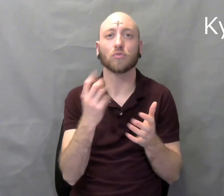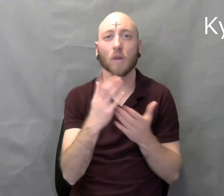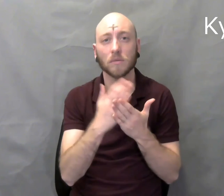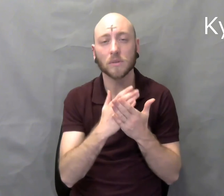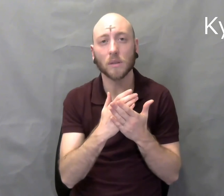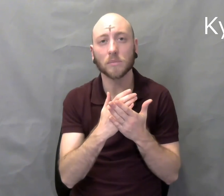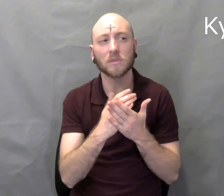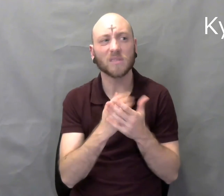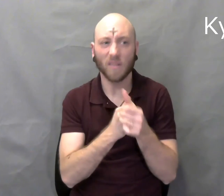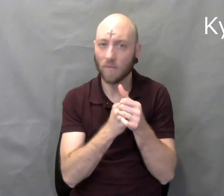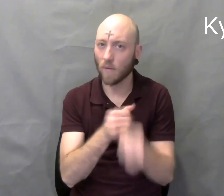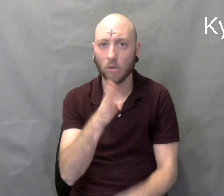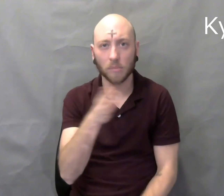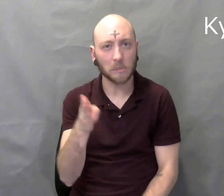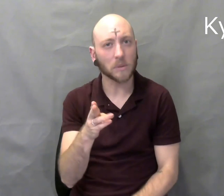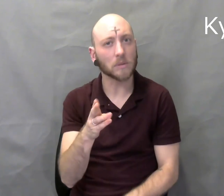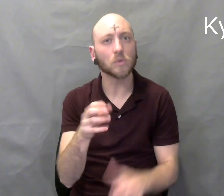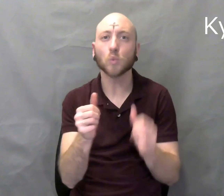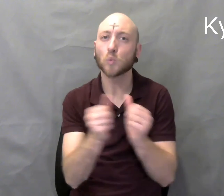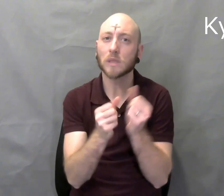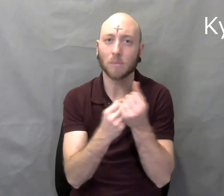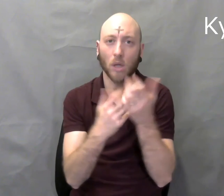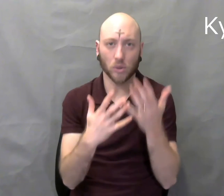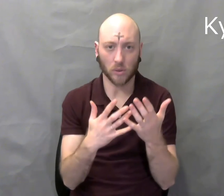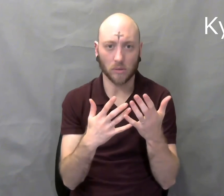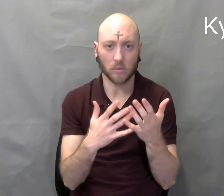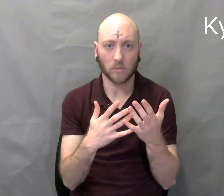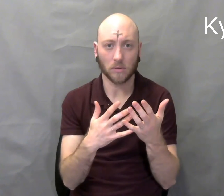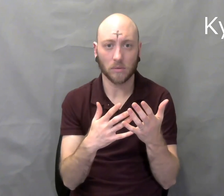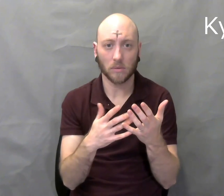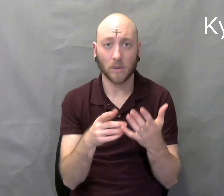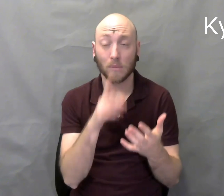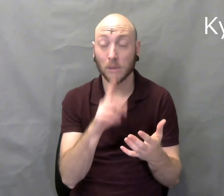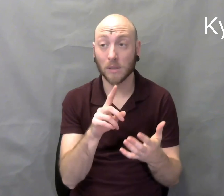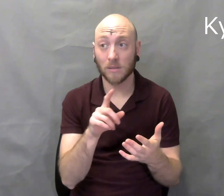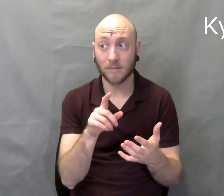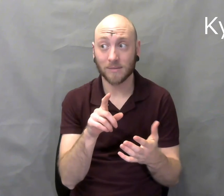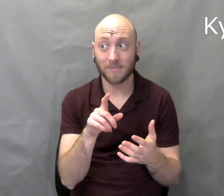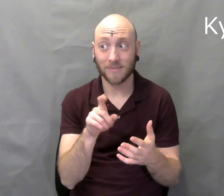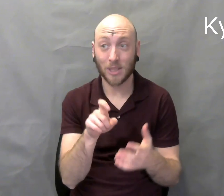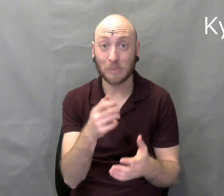first 164 pages of the big book. Get real stupid with this program, because